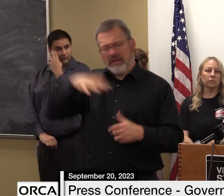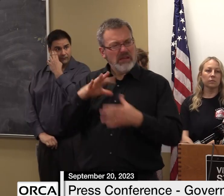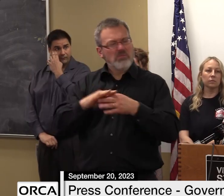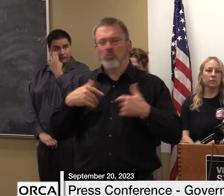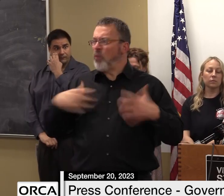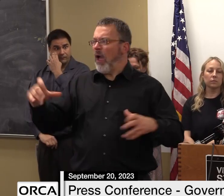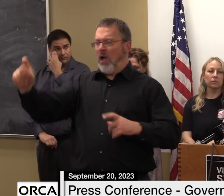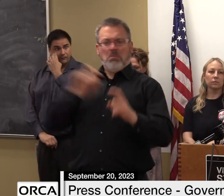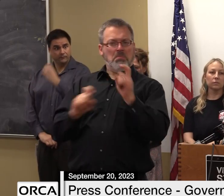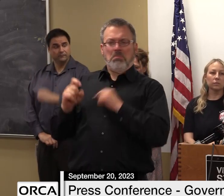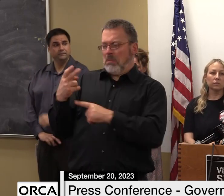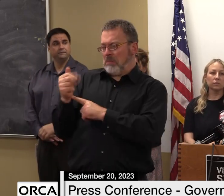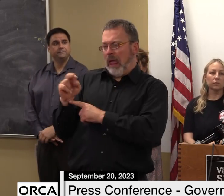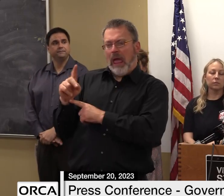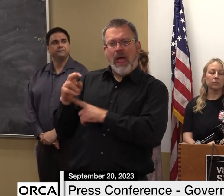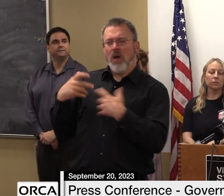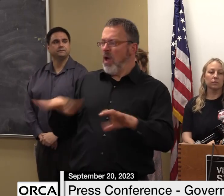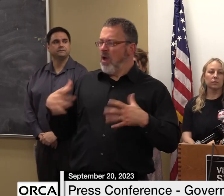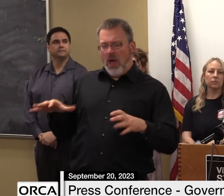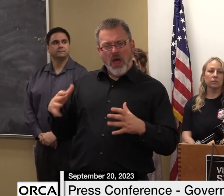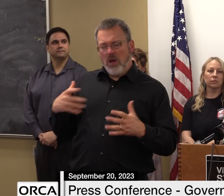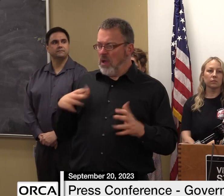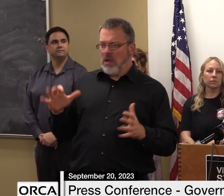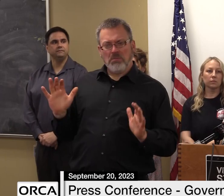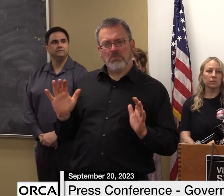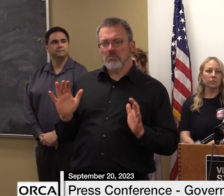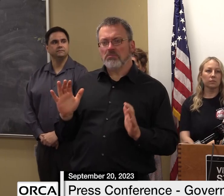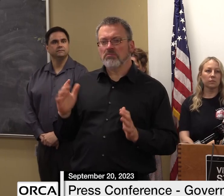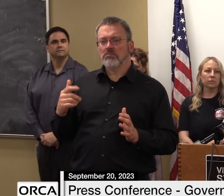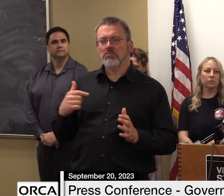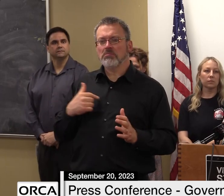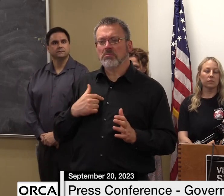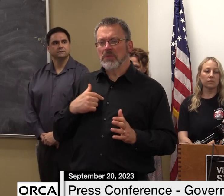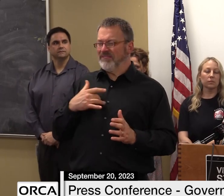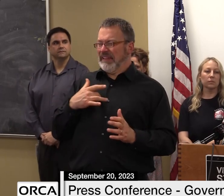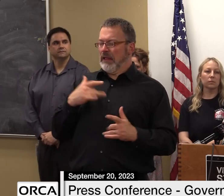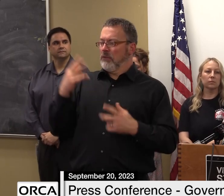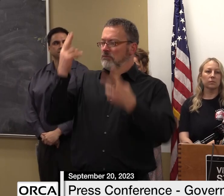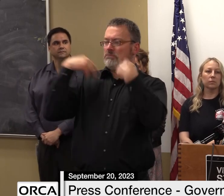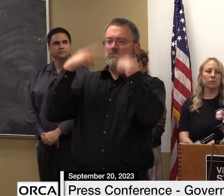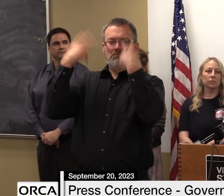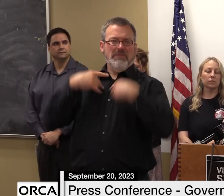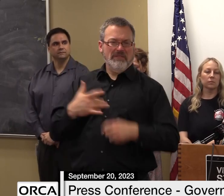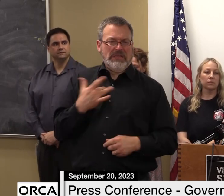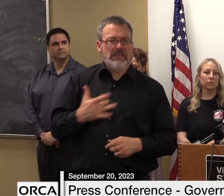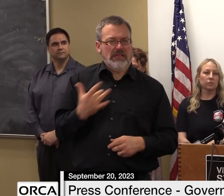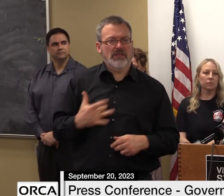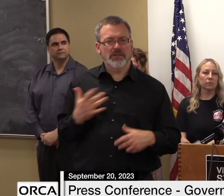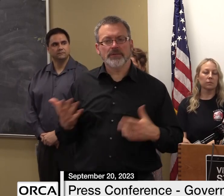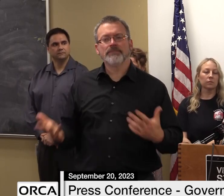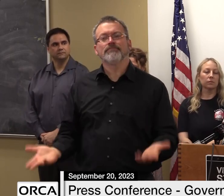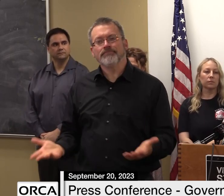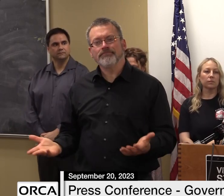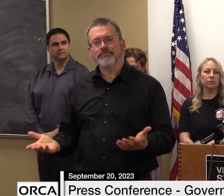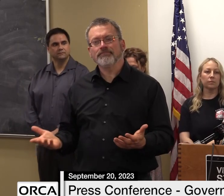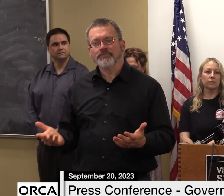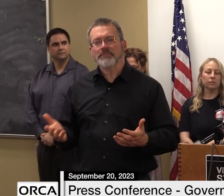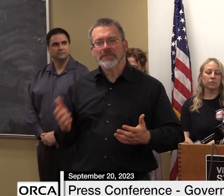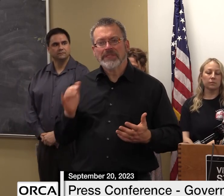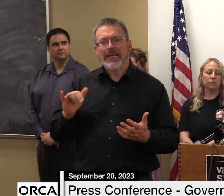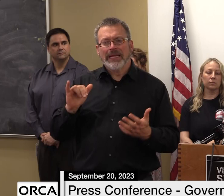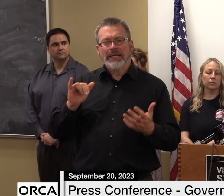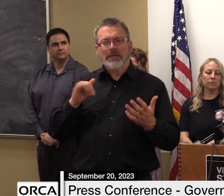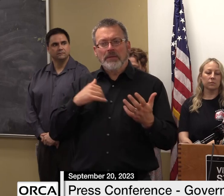food voucher. He believed it was for the less fortunate. He explained that we are here to help.